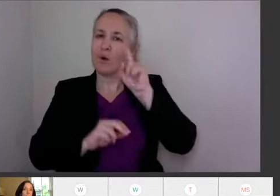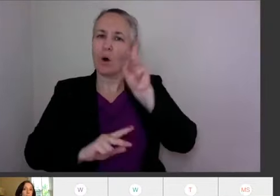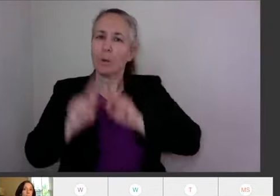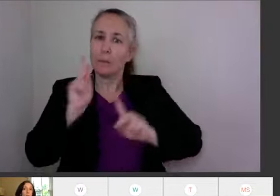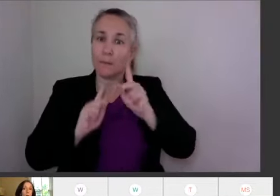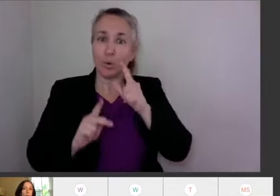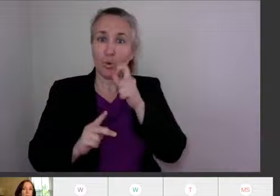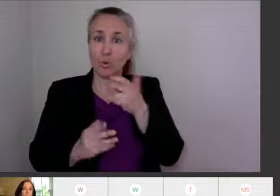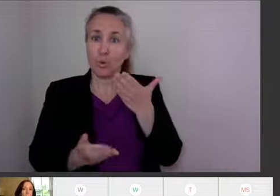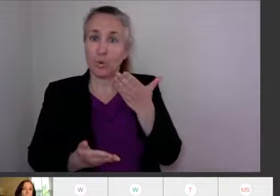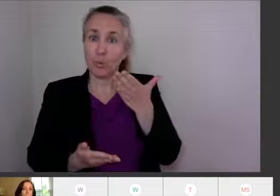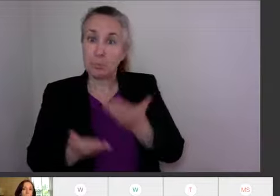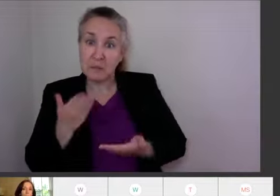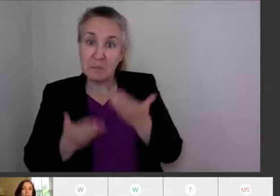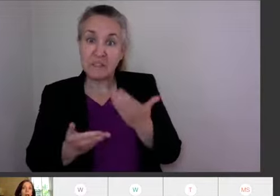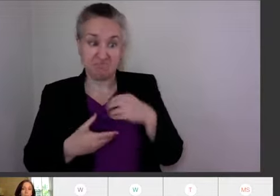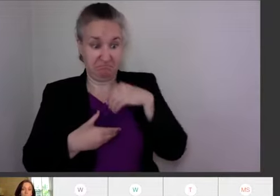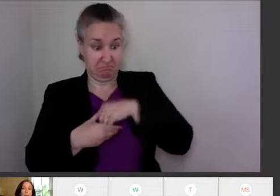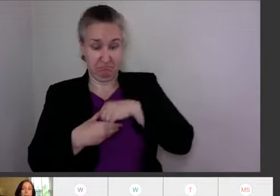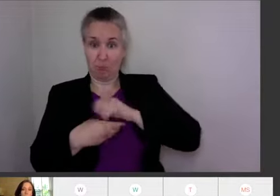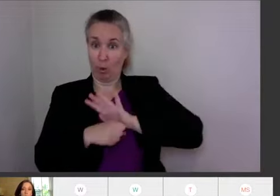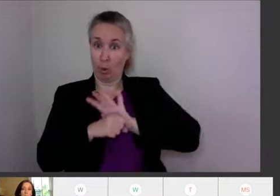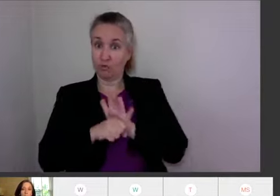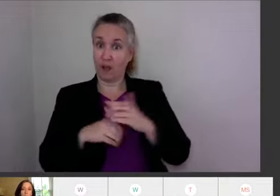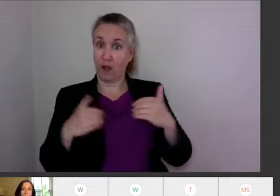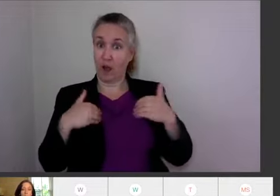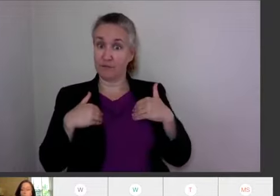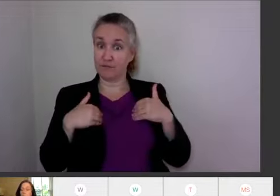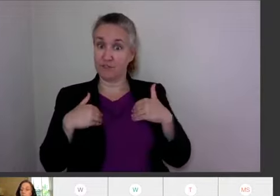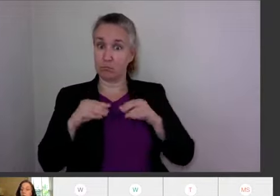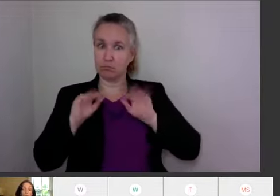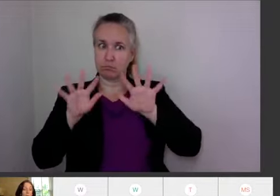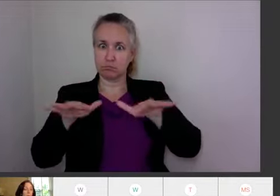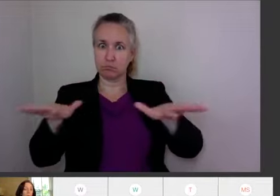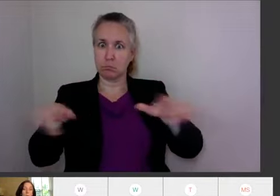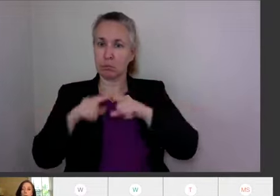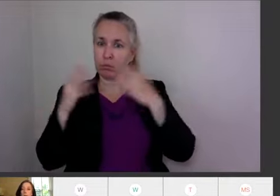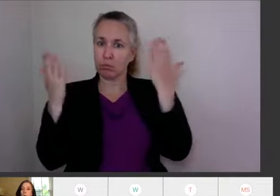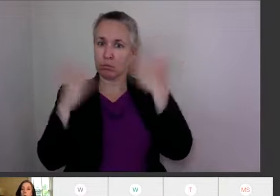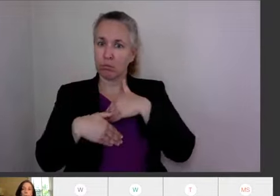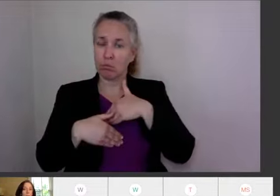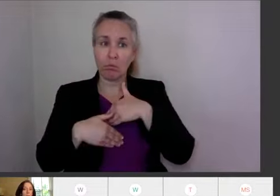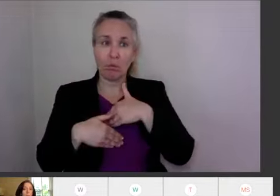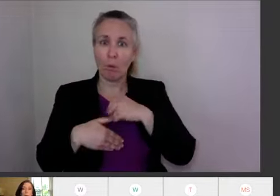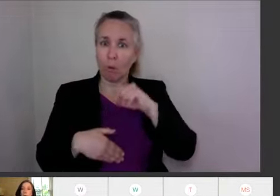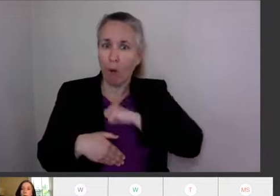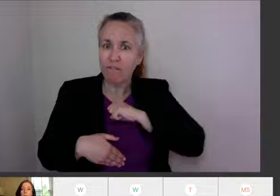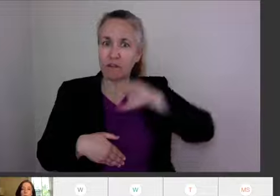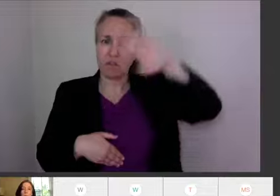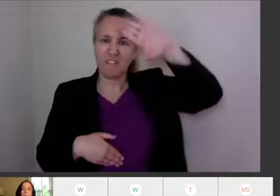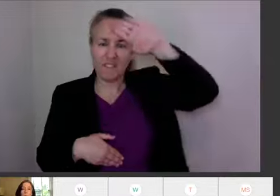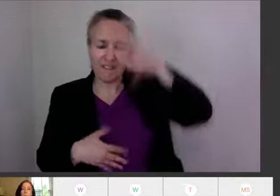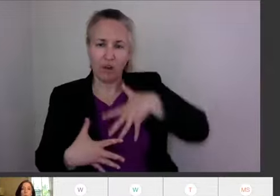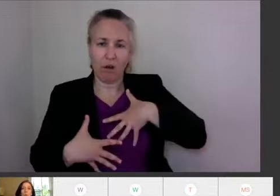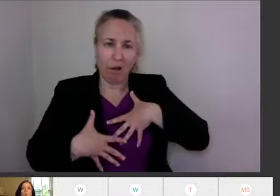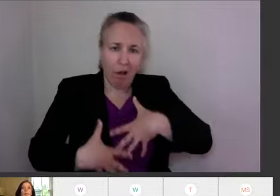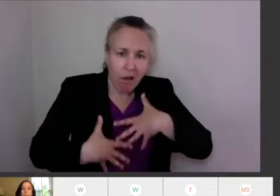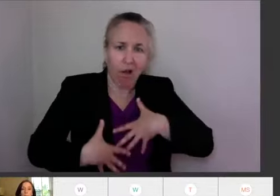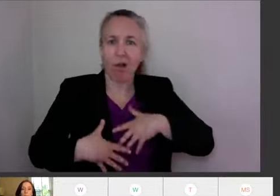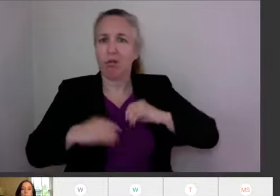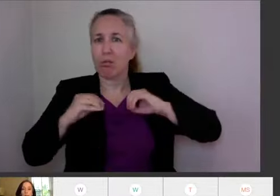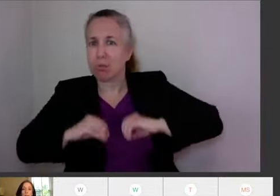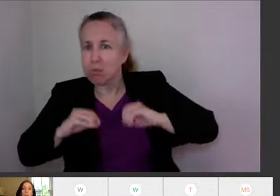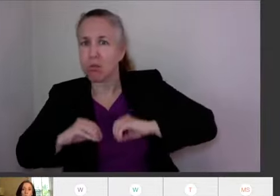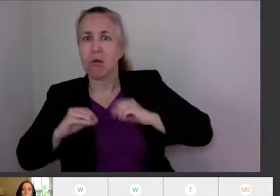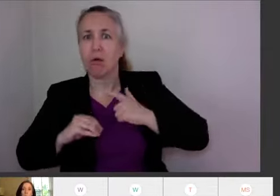be carrying the virus and be contagious, but have no symptoms at all. They could be